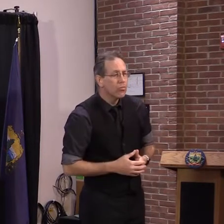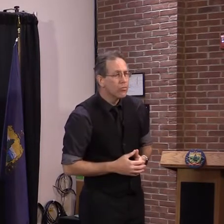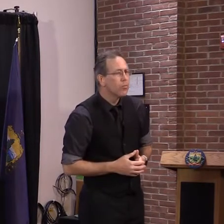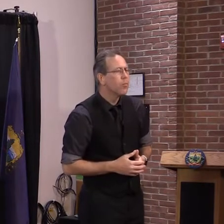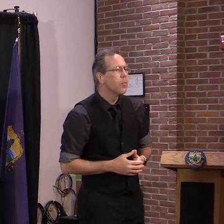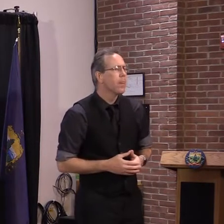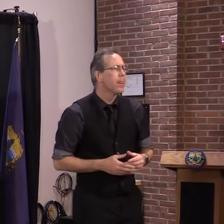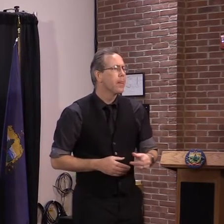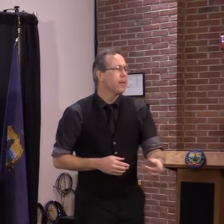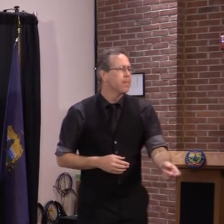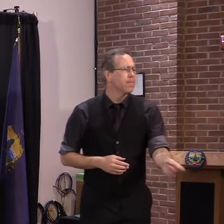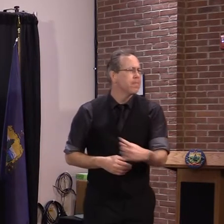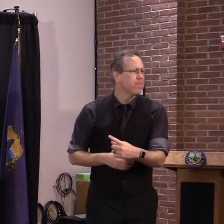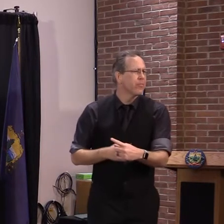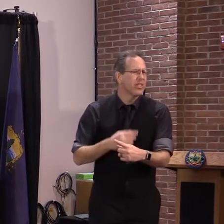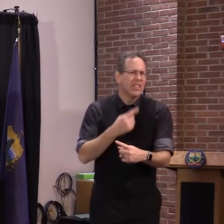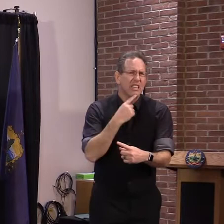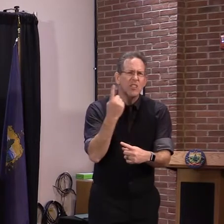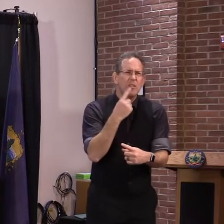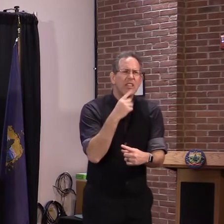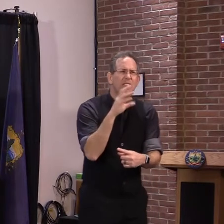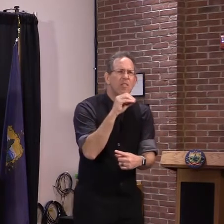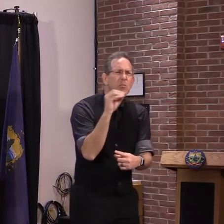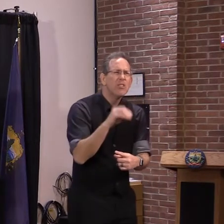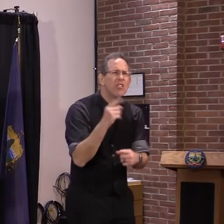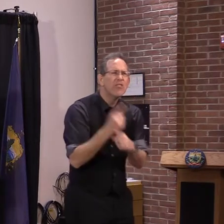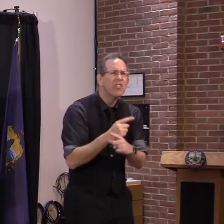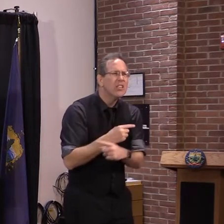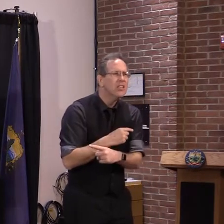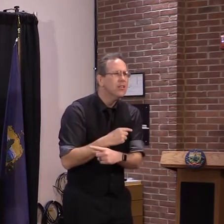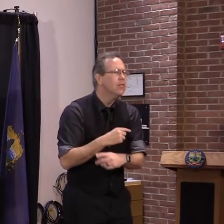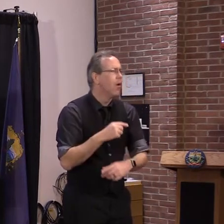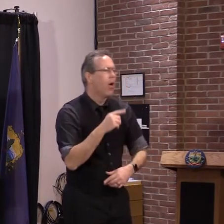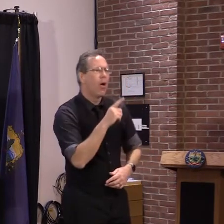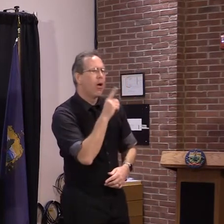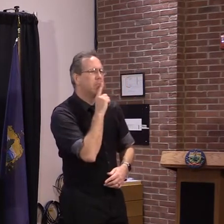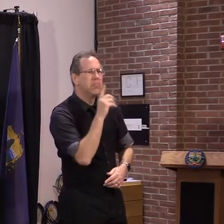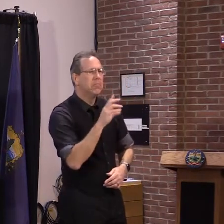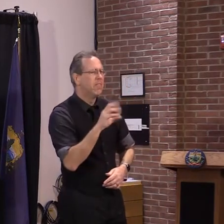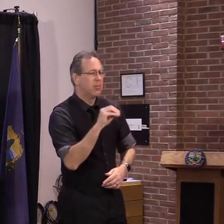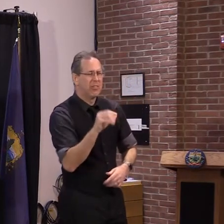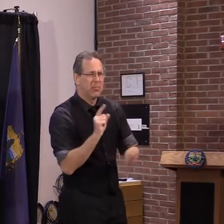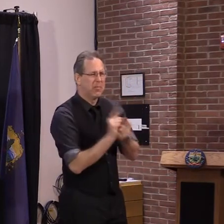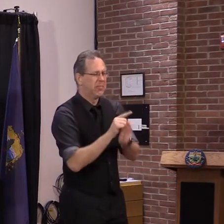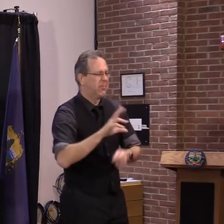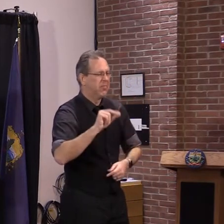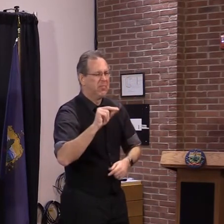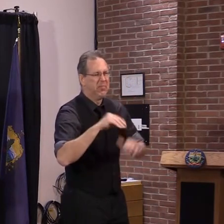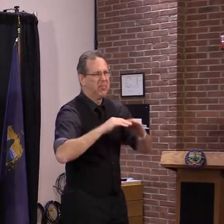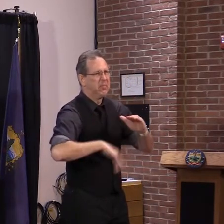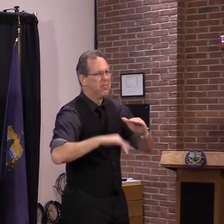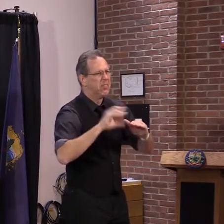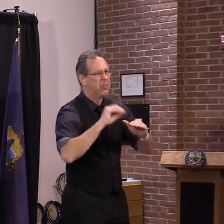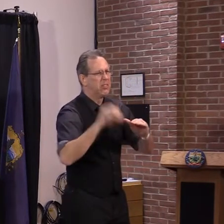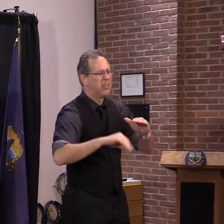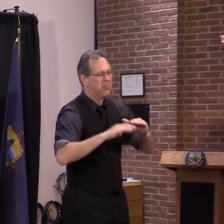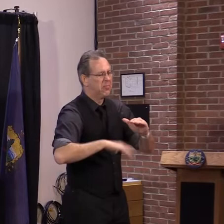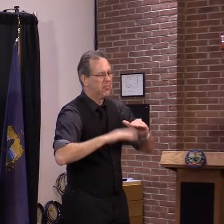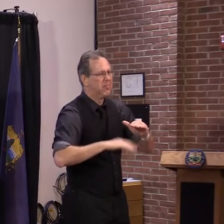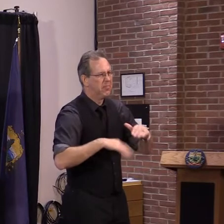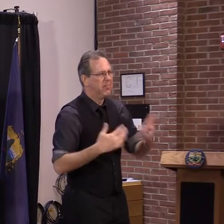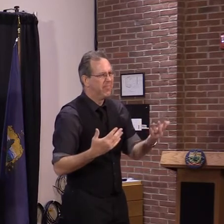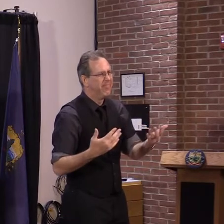half, or they're like at 50%? No, I don't believe that to be the case. I believe it's a smaller